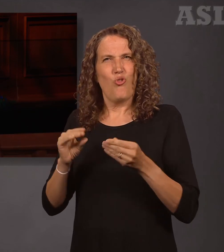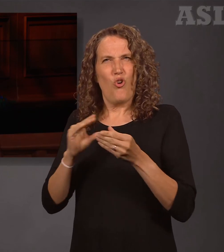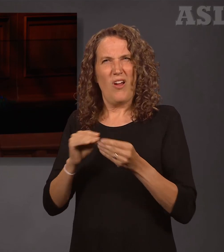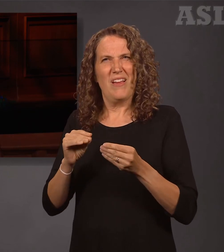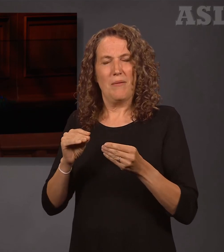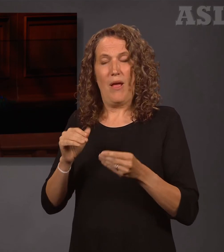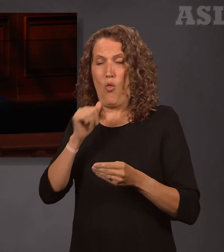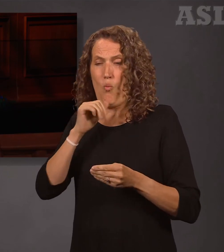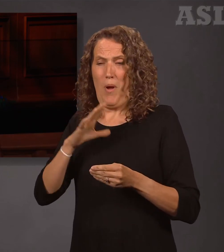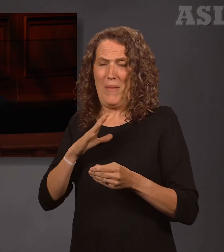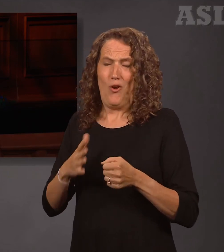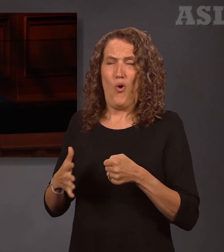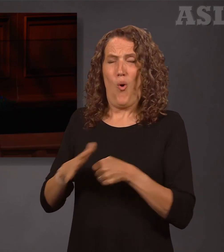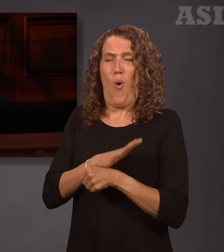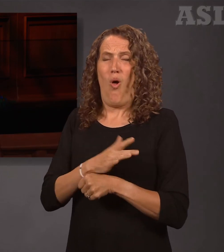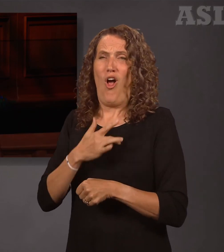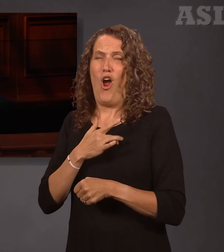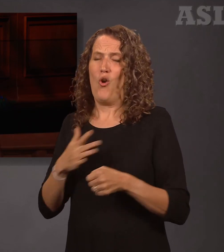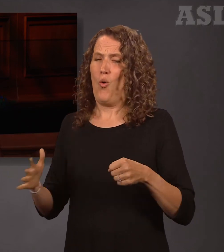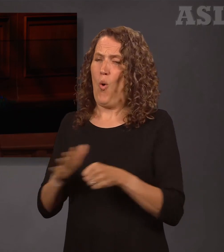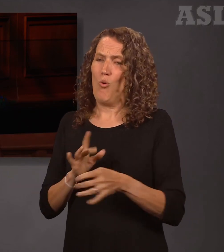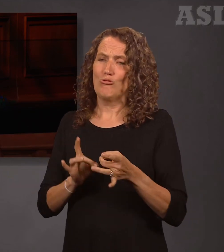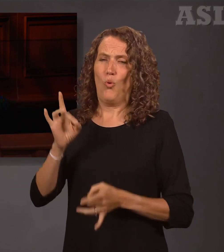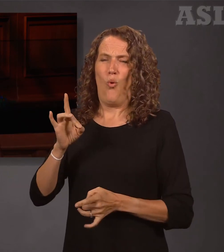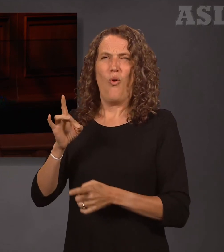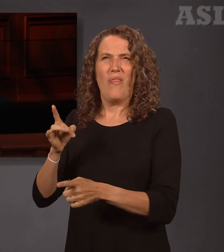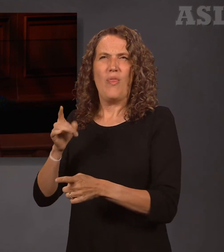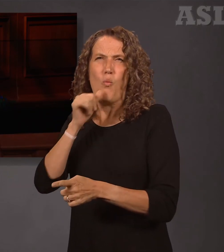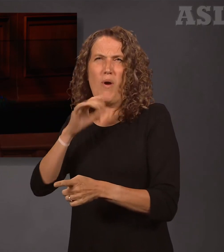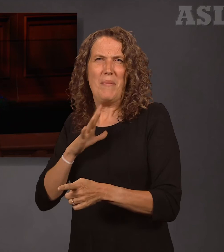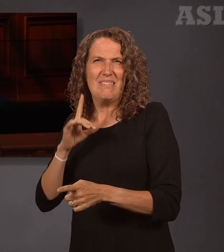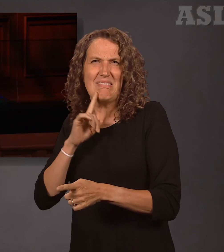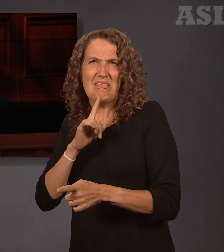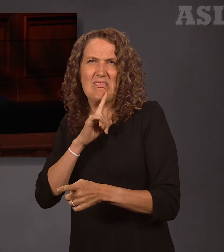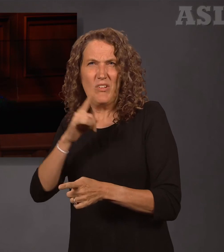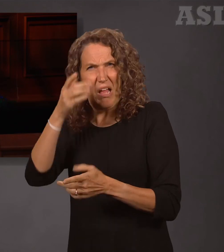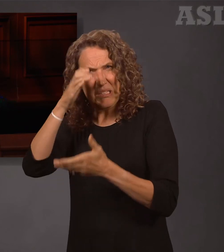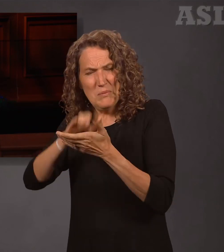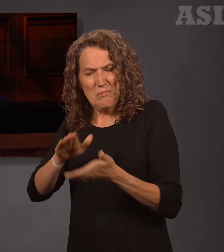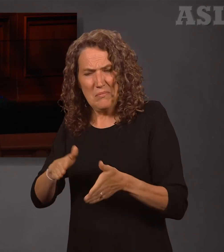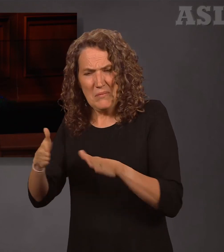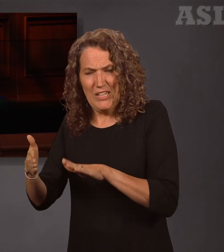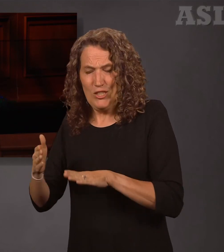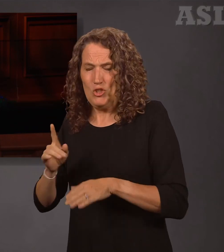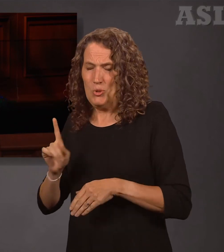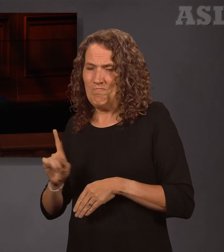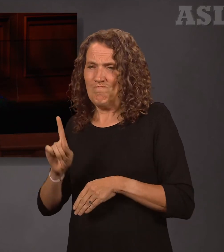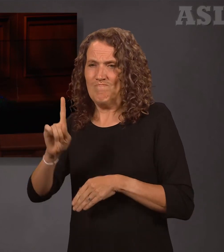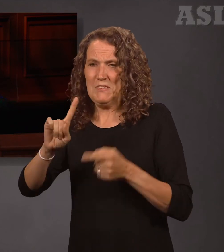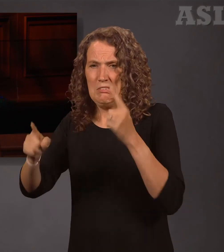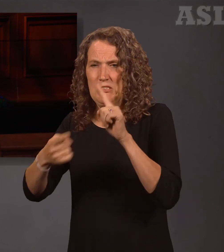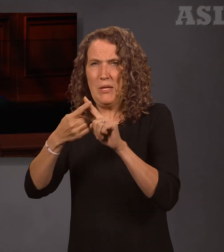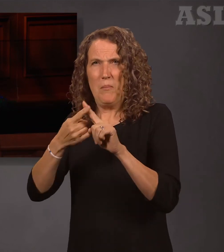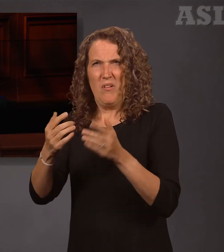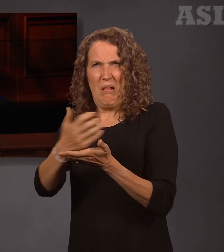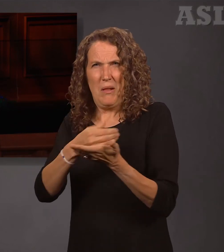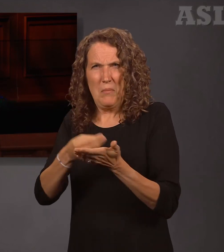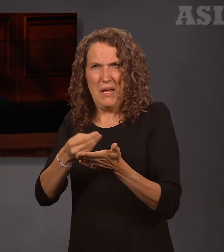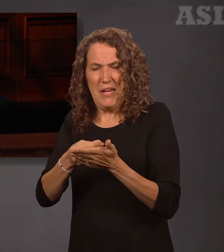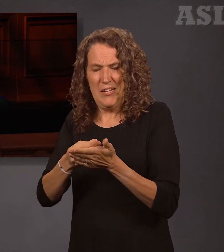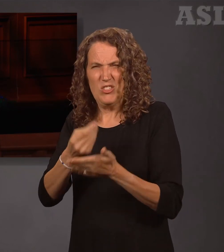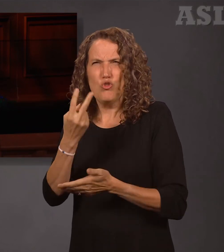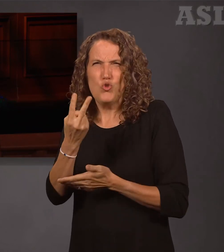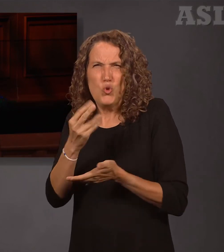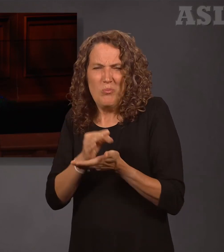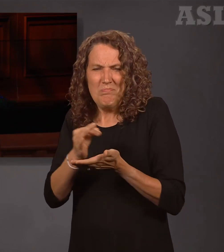discipleship of the Widow who threw her two mites into the temple Treasury she gave her all